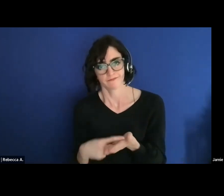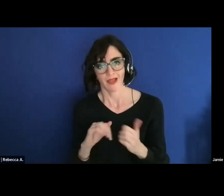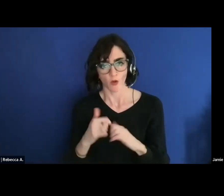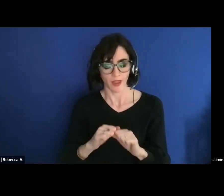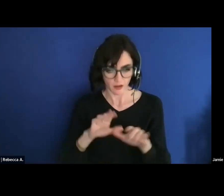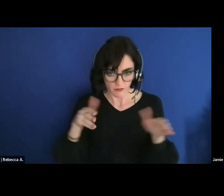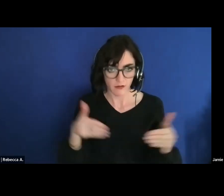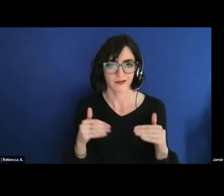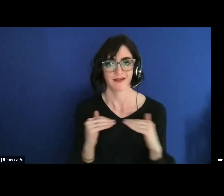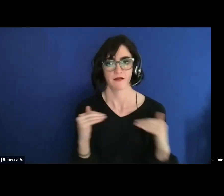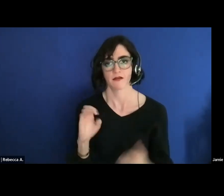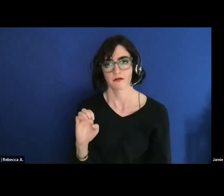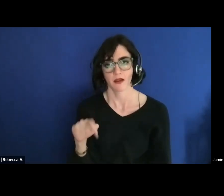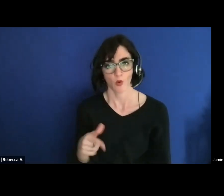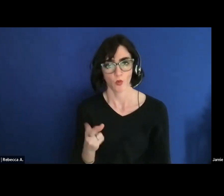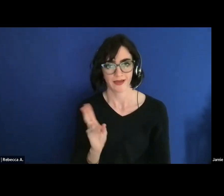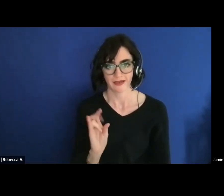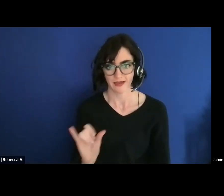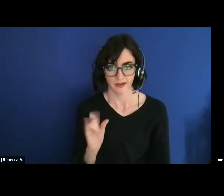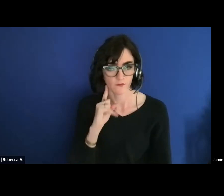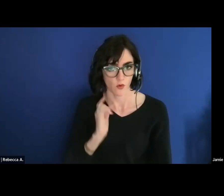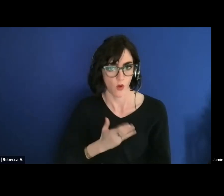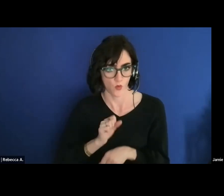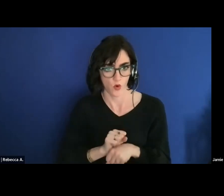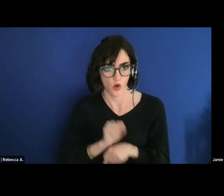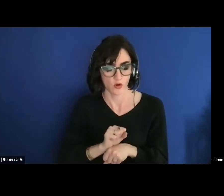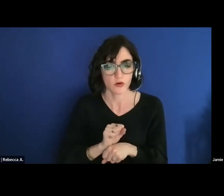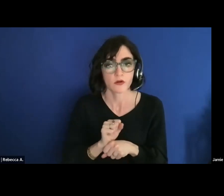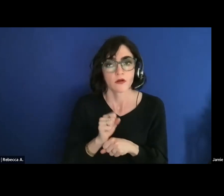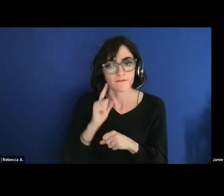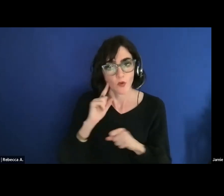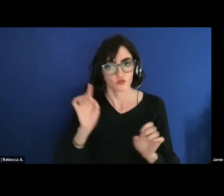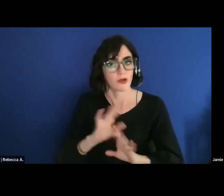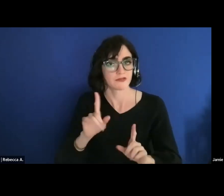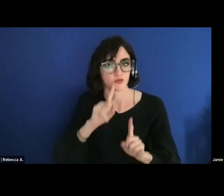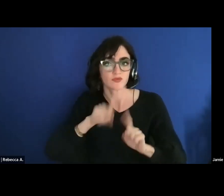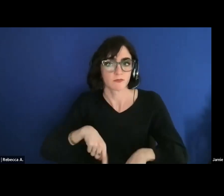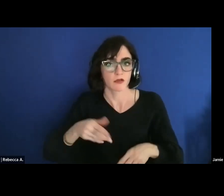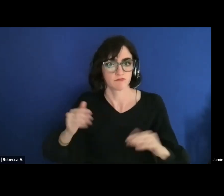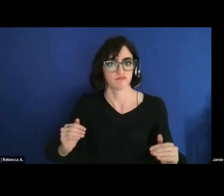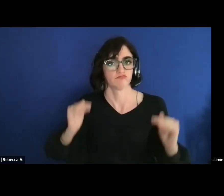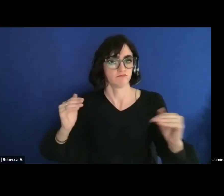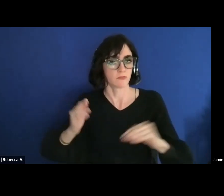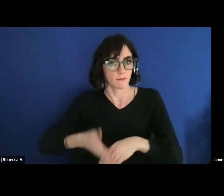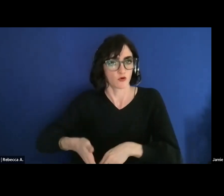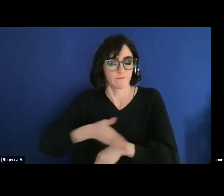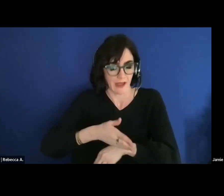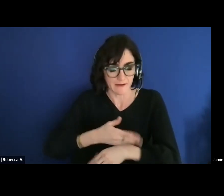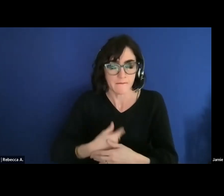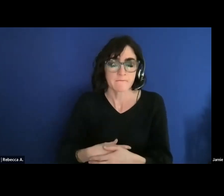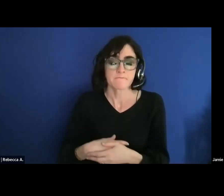equity in our work on crisis response improvement. And this was a